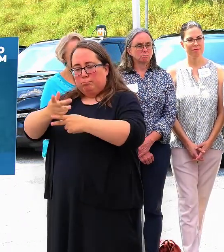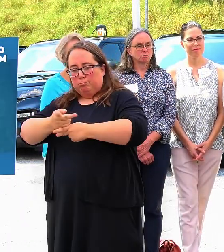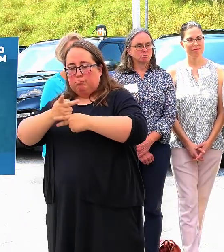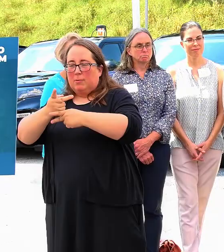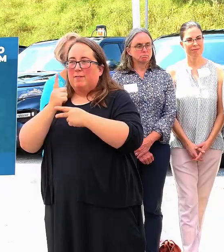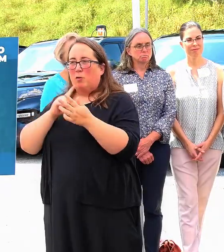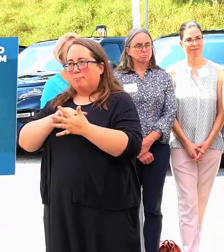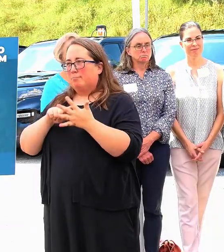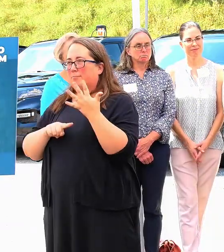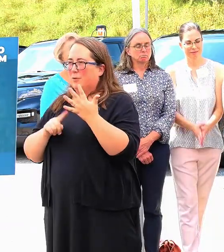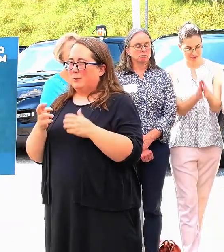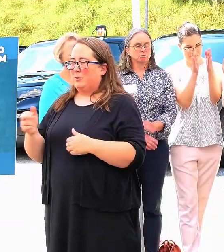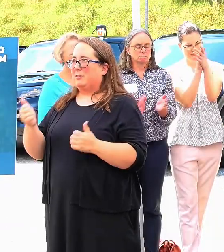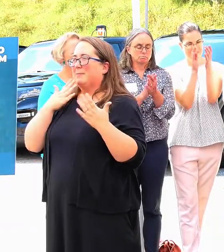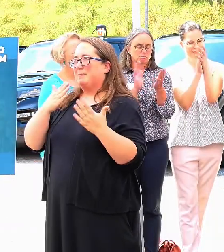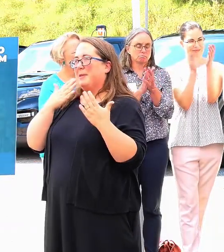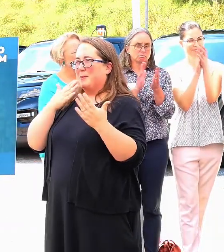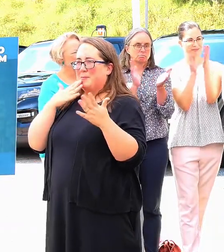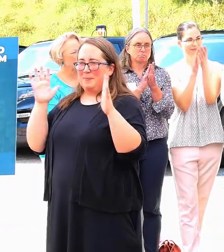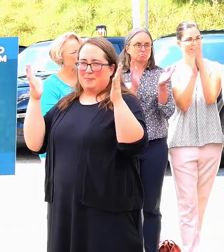these resources. Thank you.